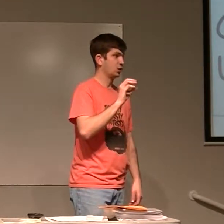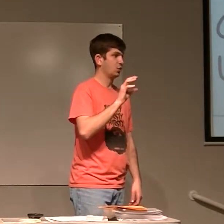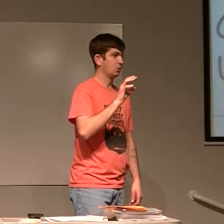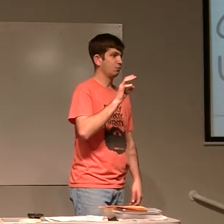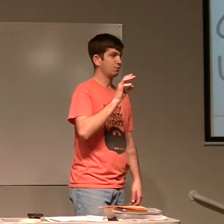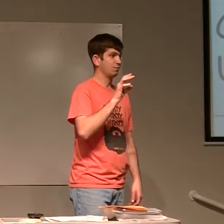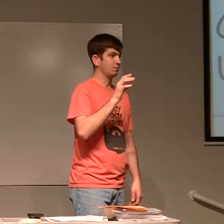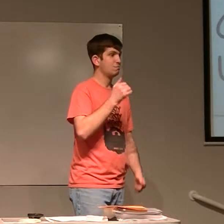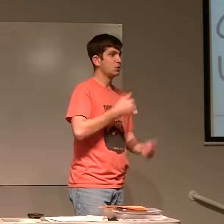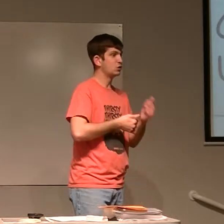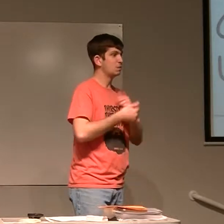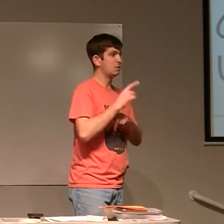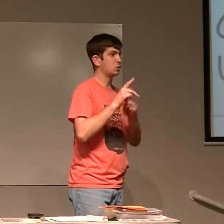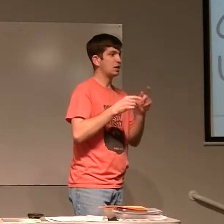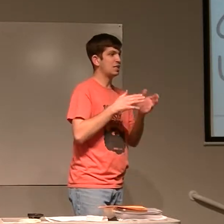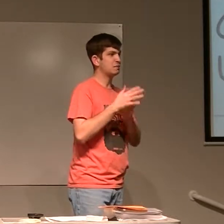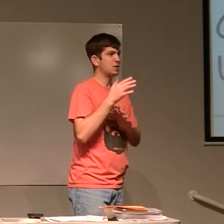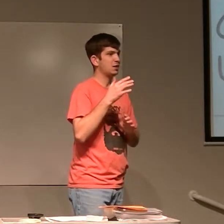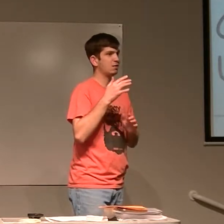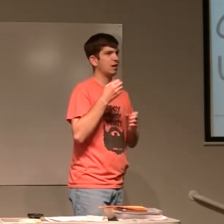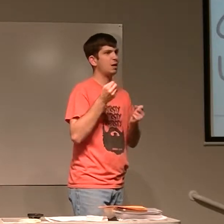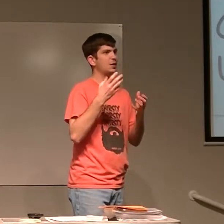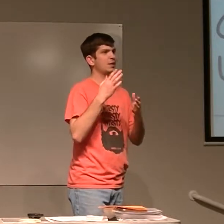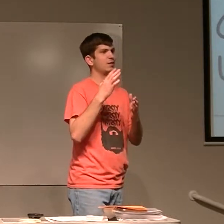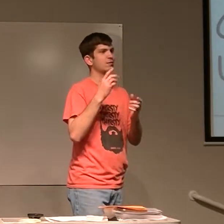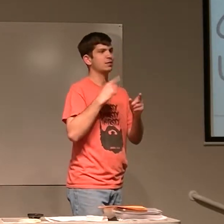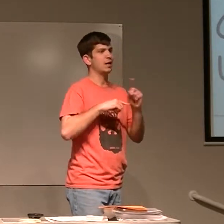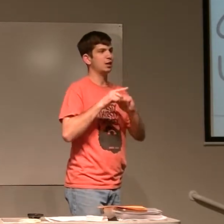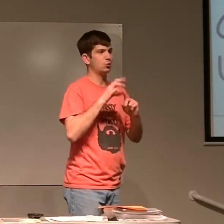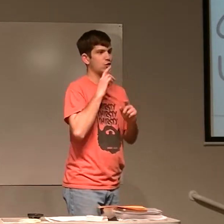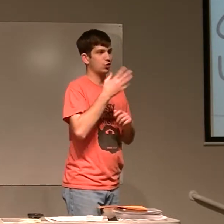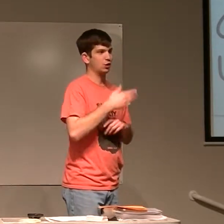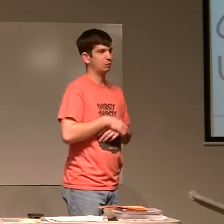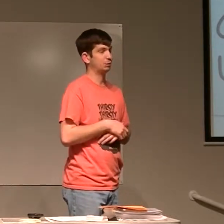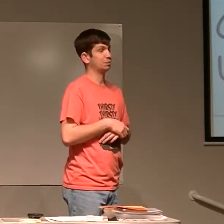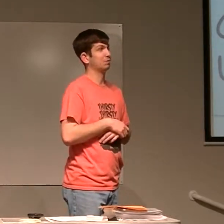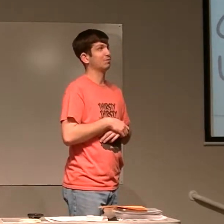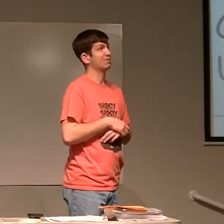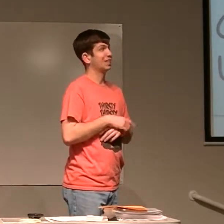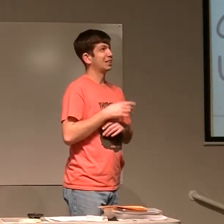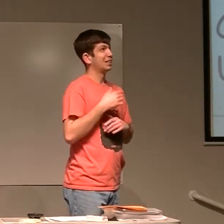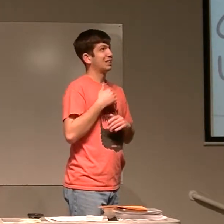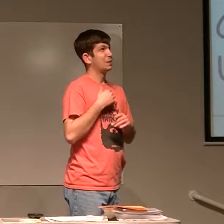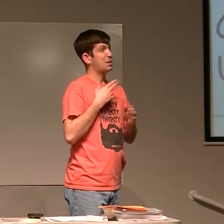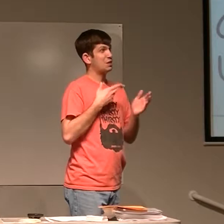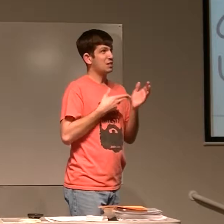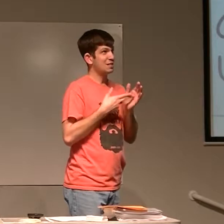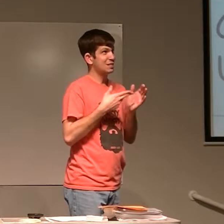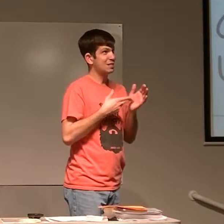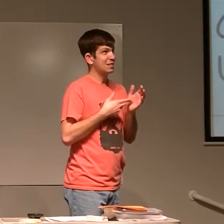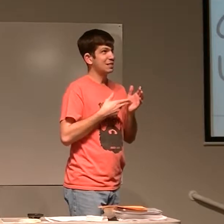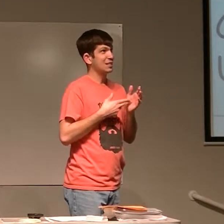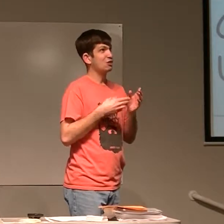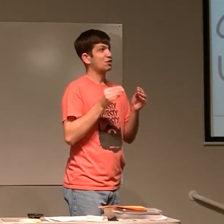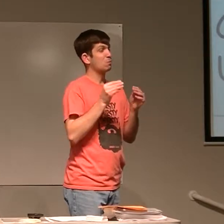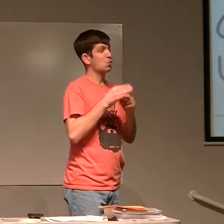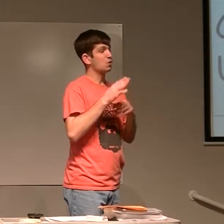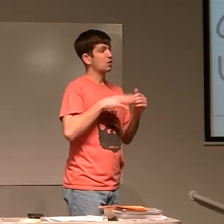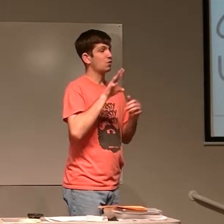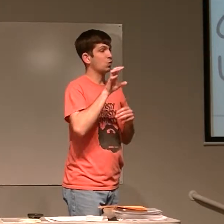So most people ask me how many sign language are there. To be honest, there's more than